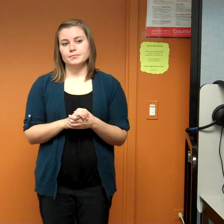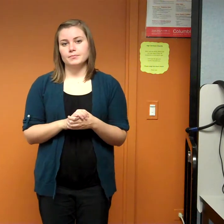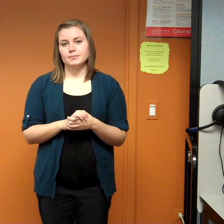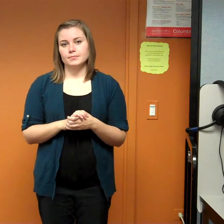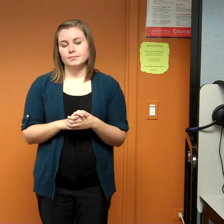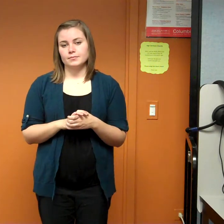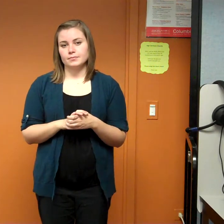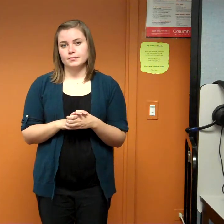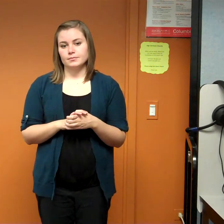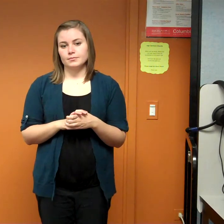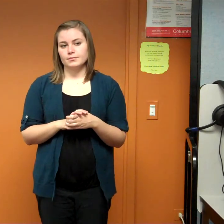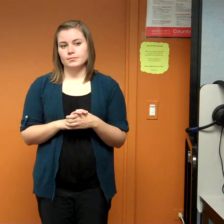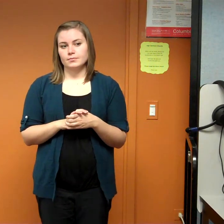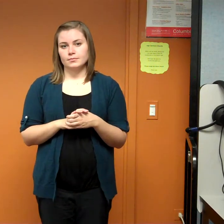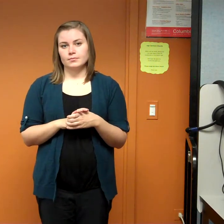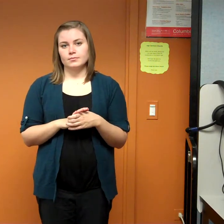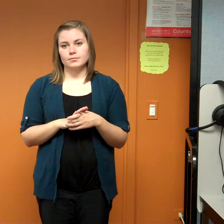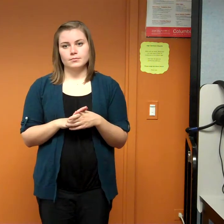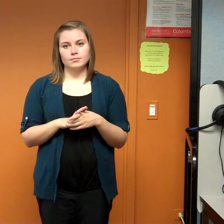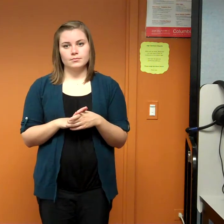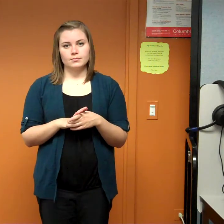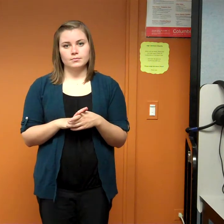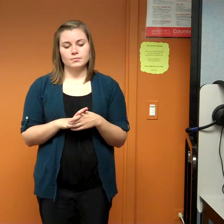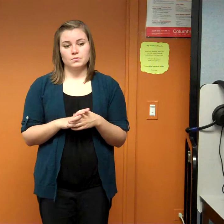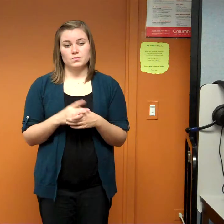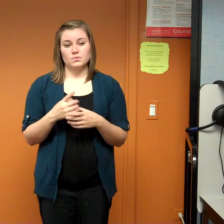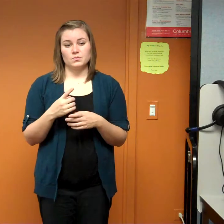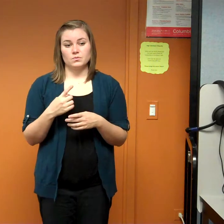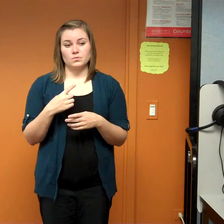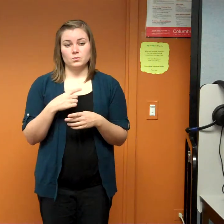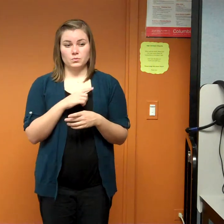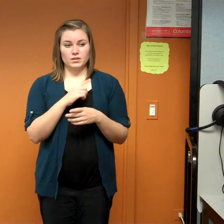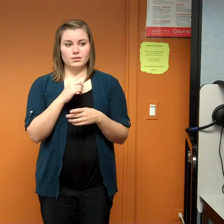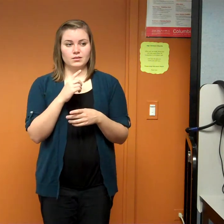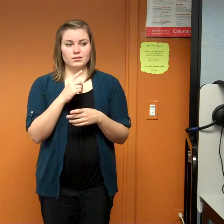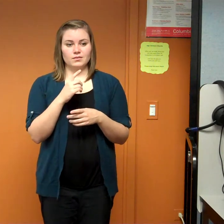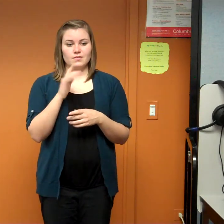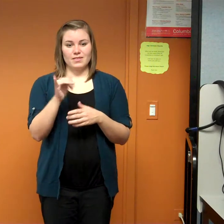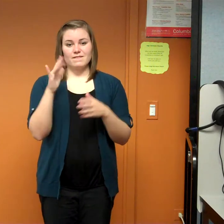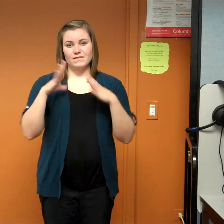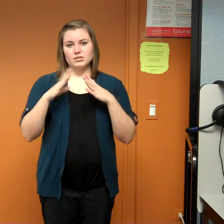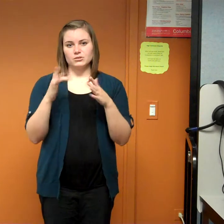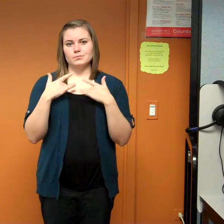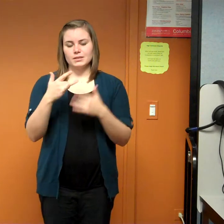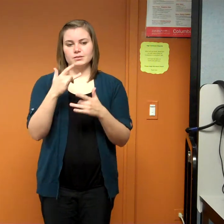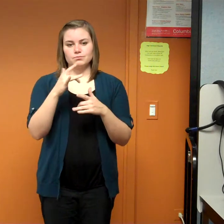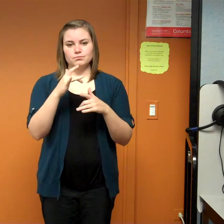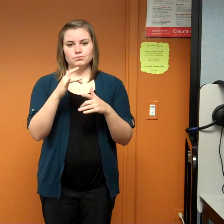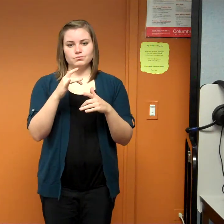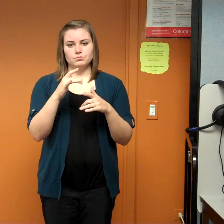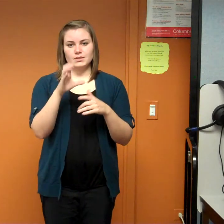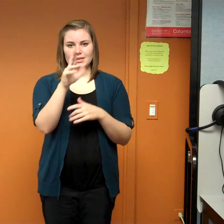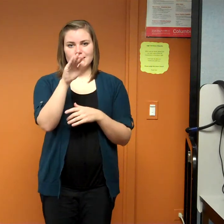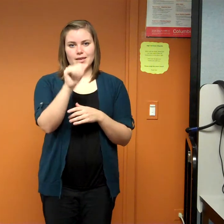wanted we had been taking cabs everywhere we went, so we wanted to definitely take the subway, because I hadn't been on the subway yet. So